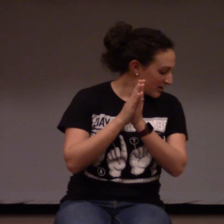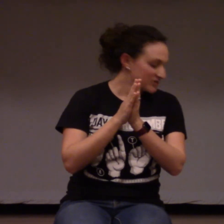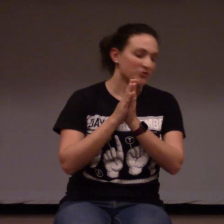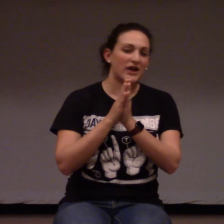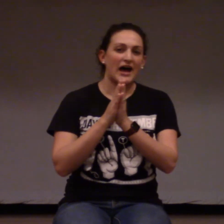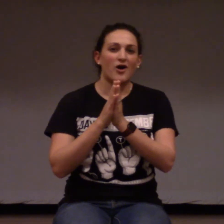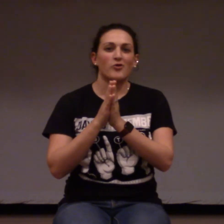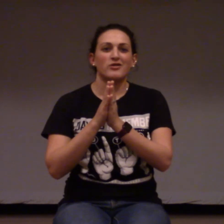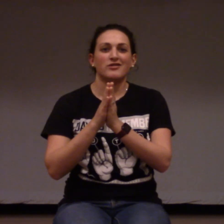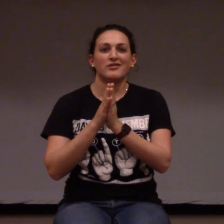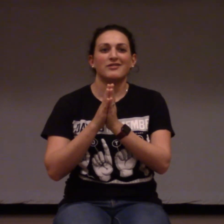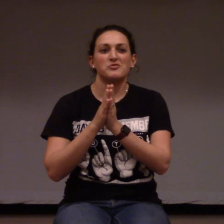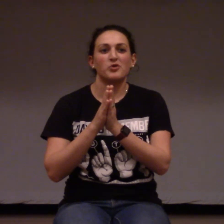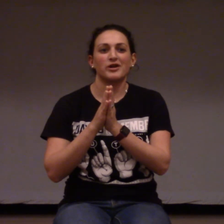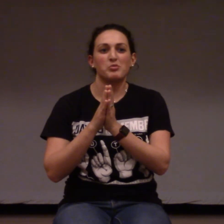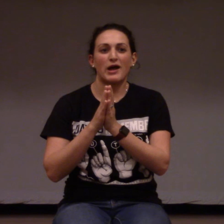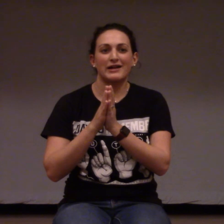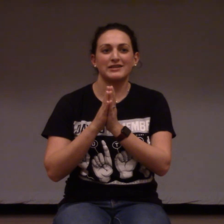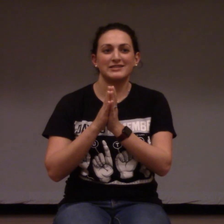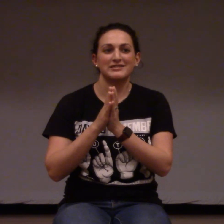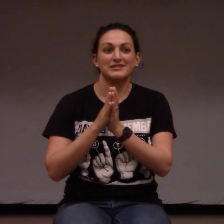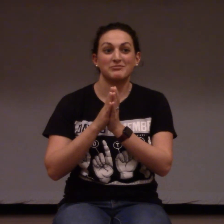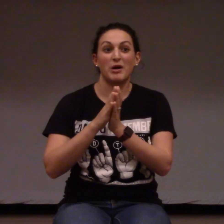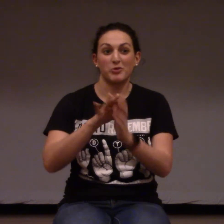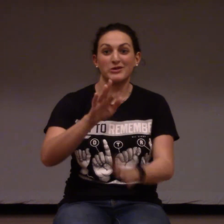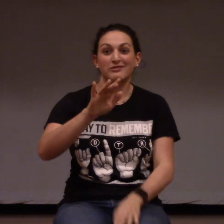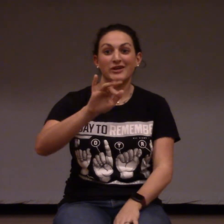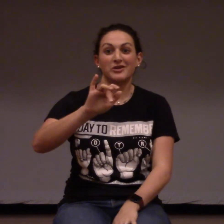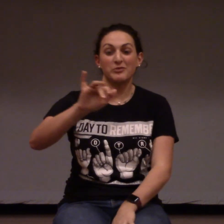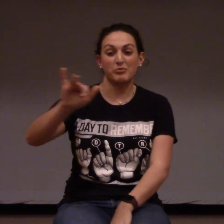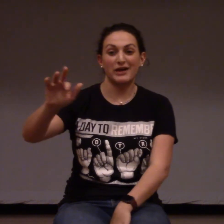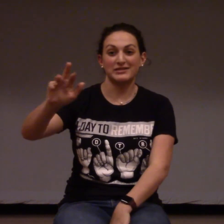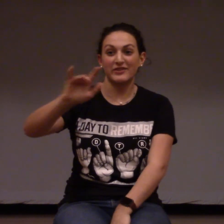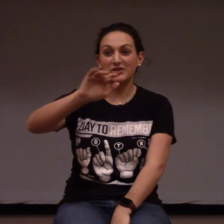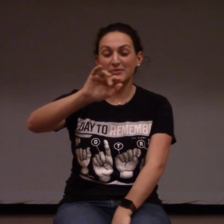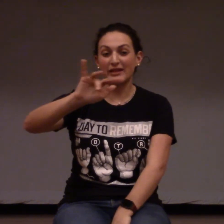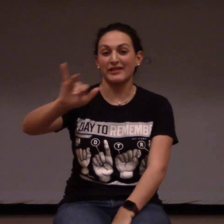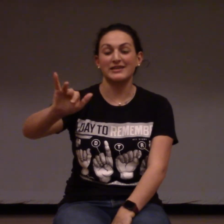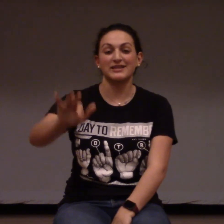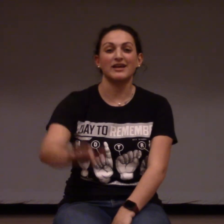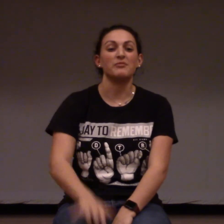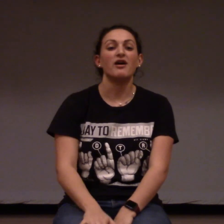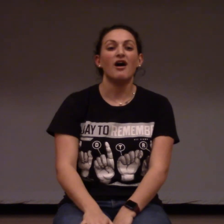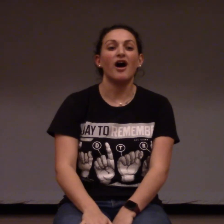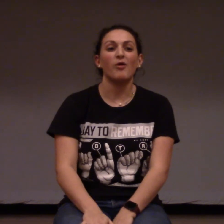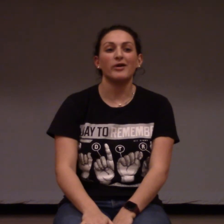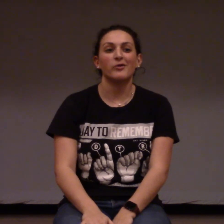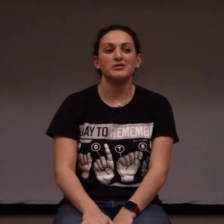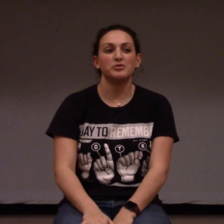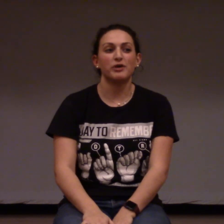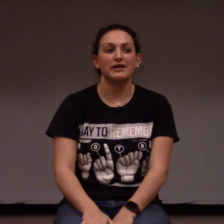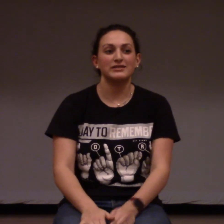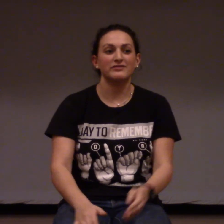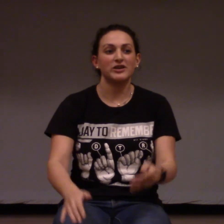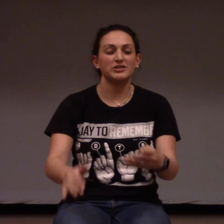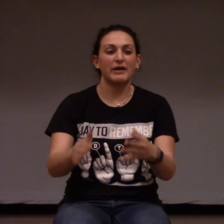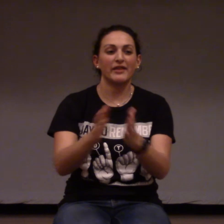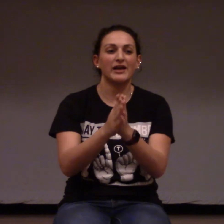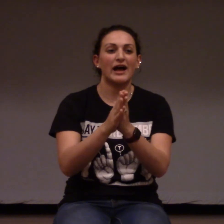So now we're going to practice, because remember we practiced finger spelling last time. We are going to practice finger spelling